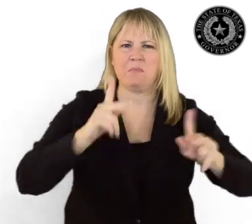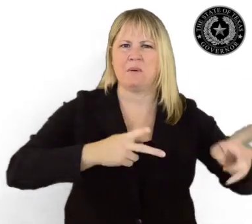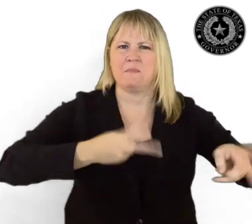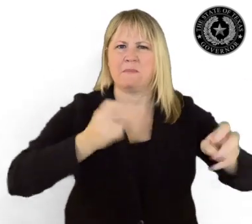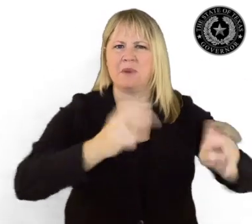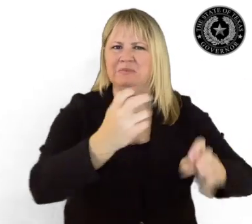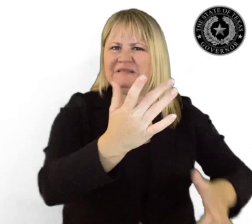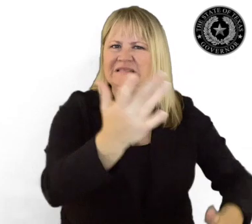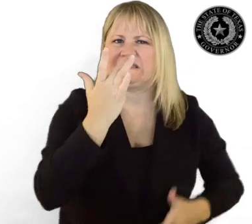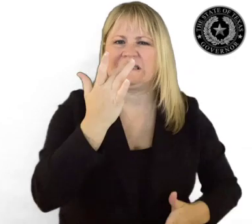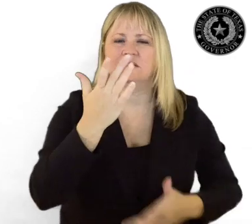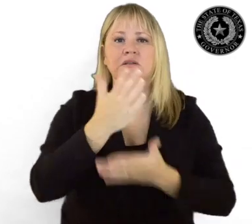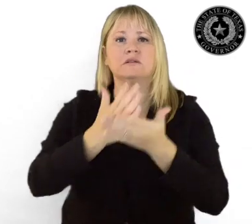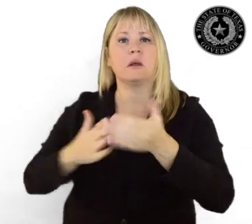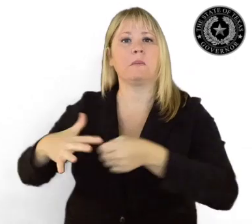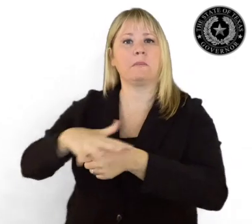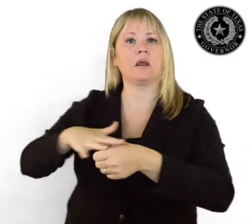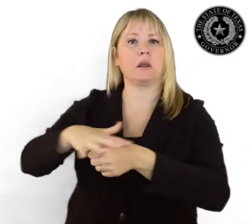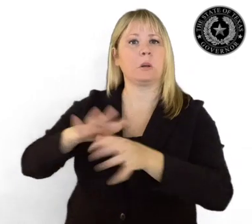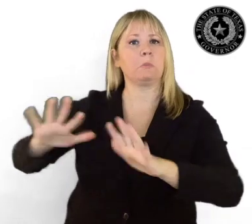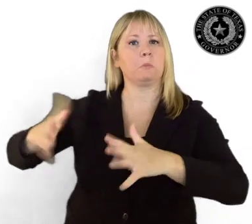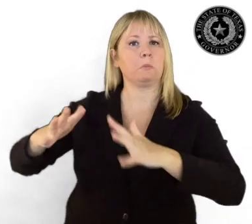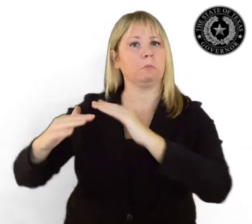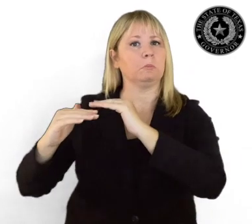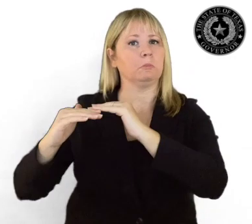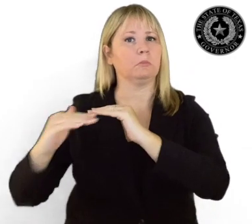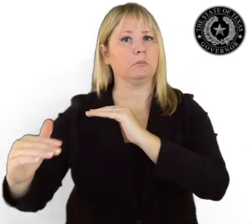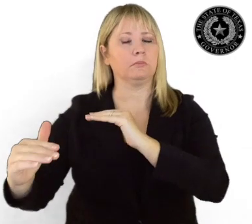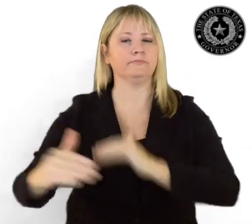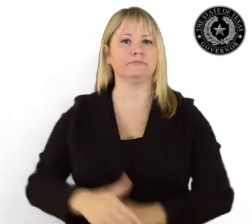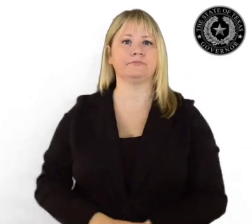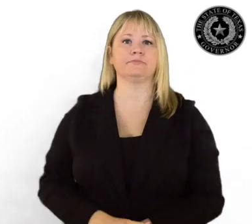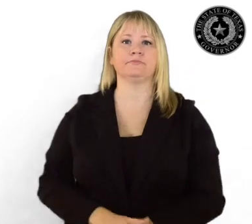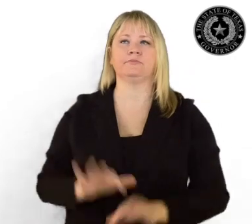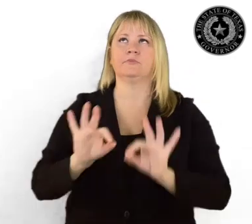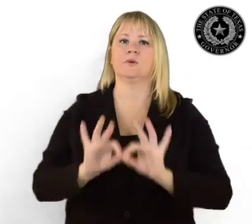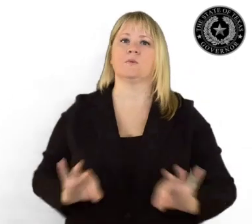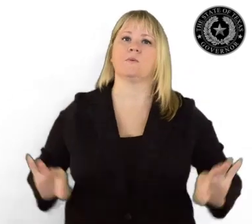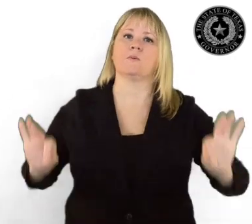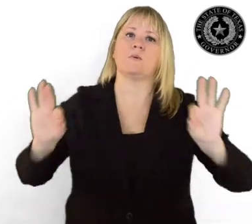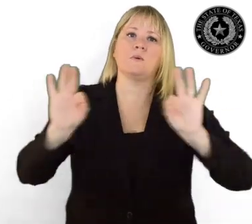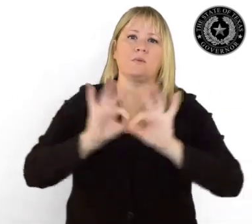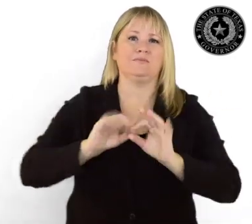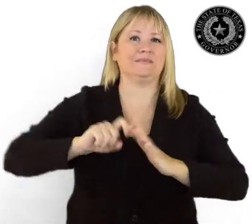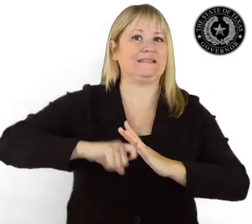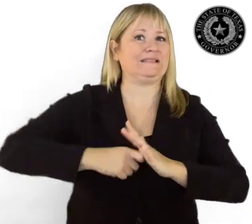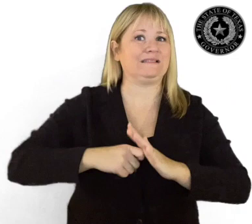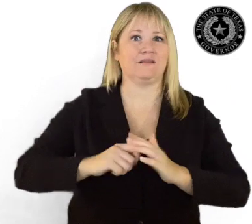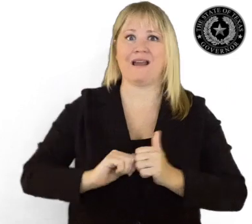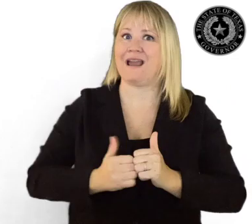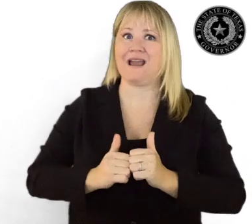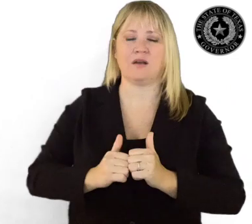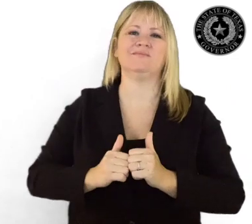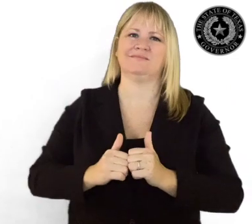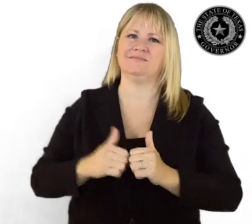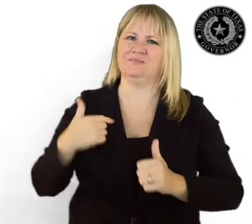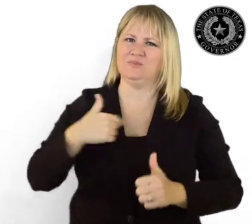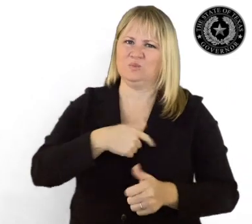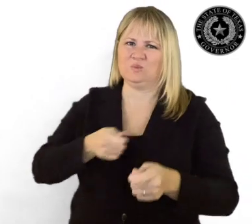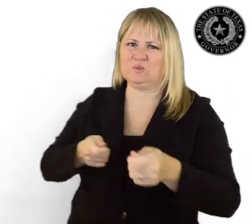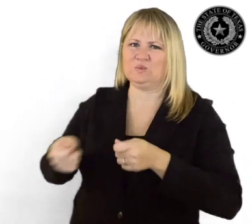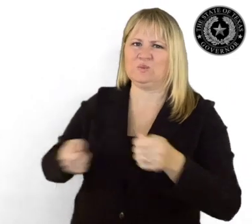practices, especially those set forth in the minimum standard health protocols from the Texas Department of State Health